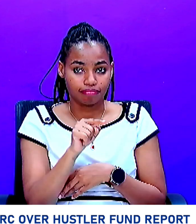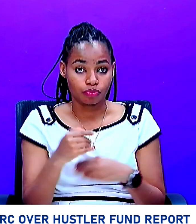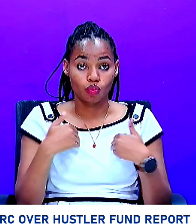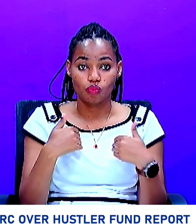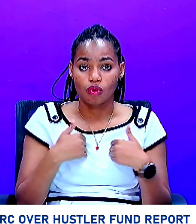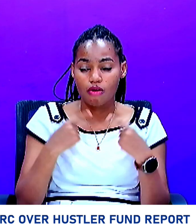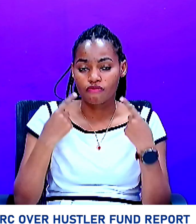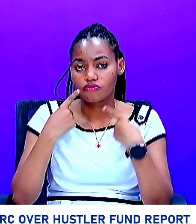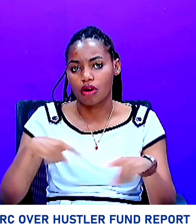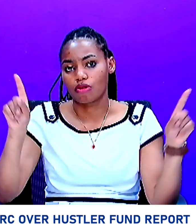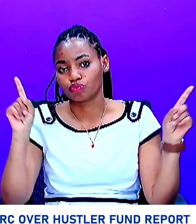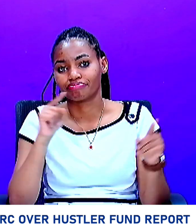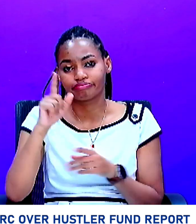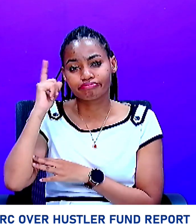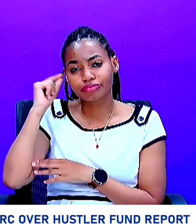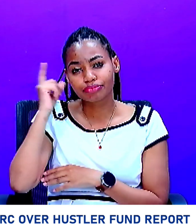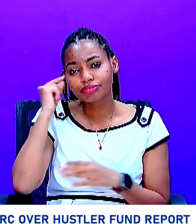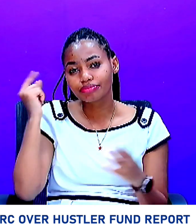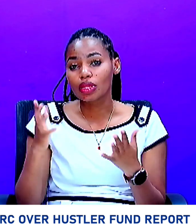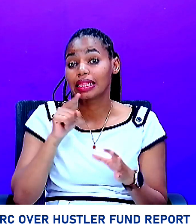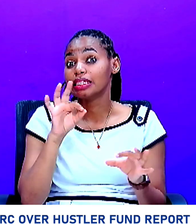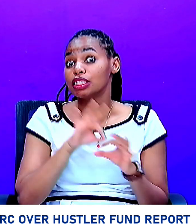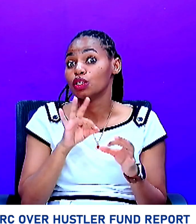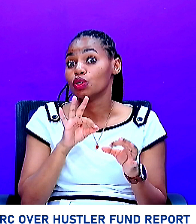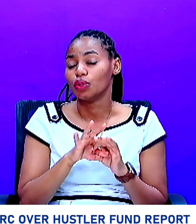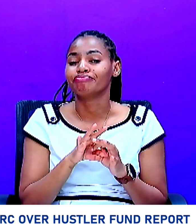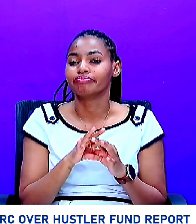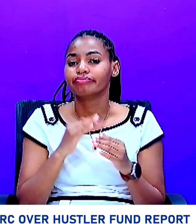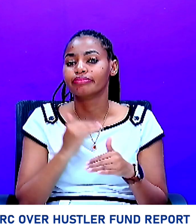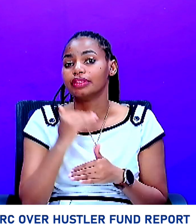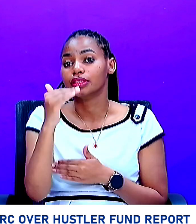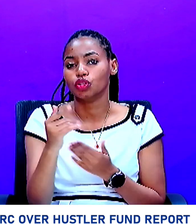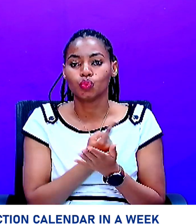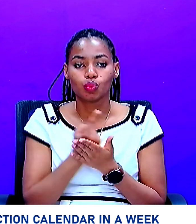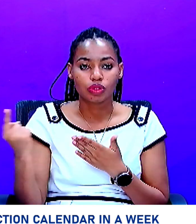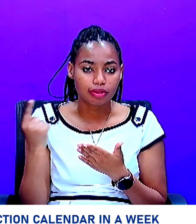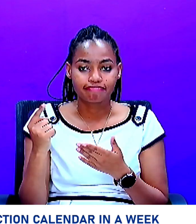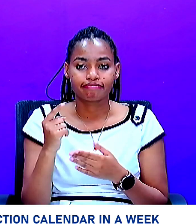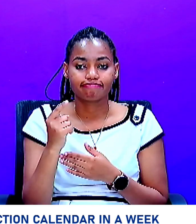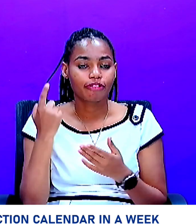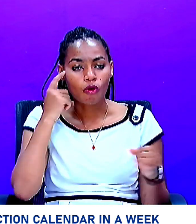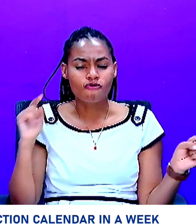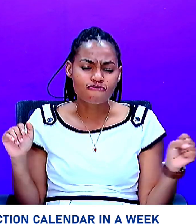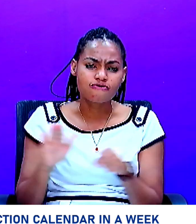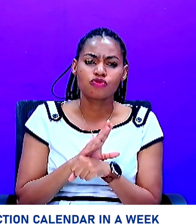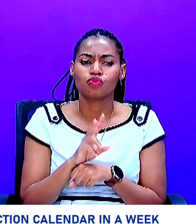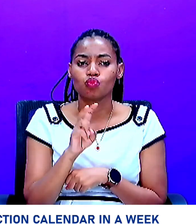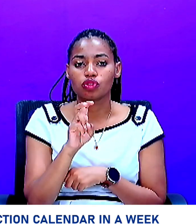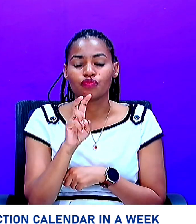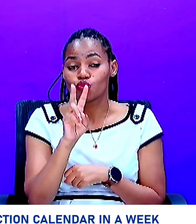Back to the Iebc, where we have the Iebc has announced that it will release a roadmap for the